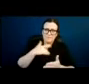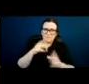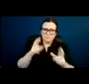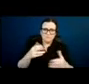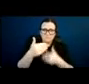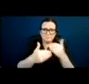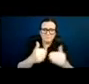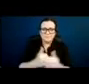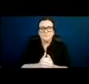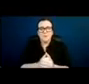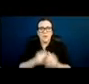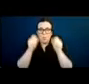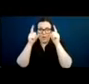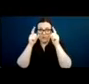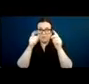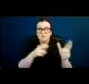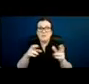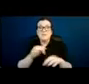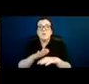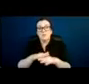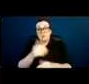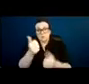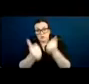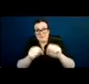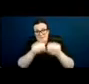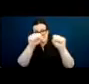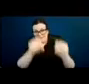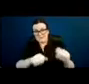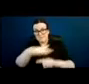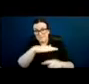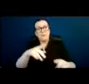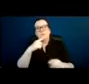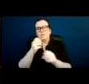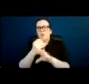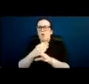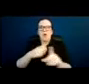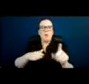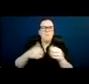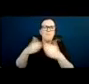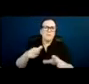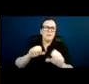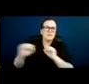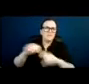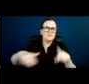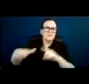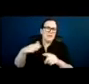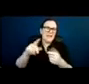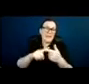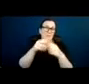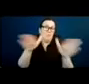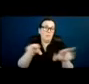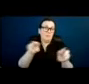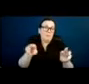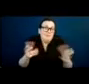critical, not just for the justice sector, but for all public servants and indeed for public more generally. The feedback from the